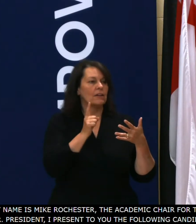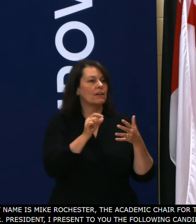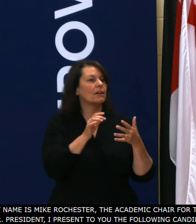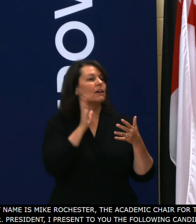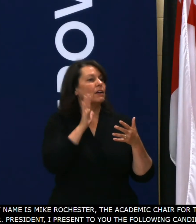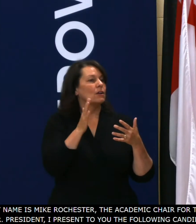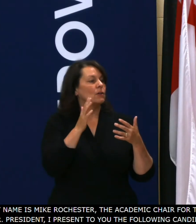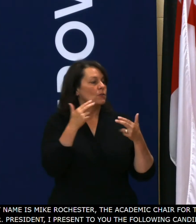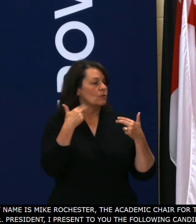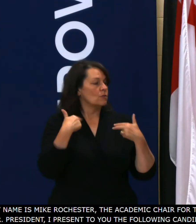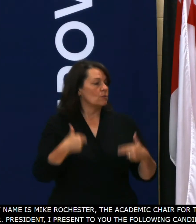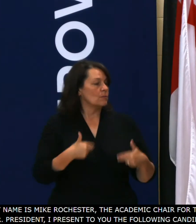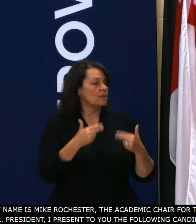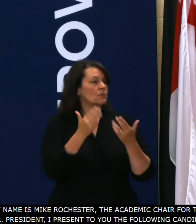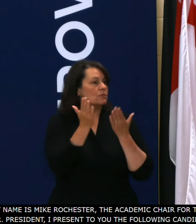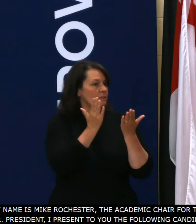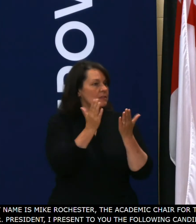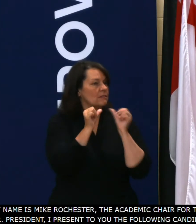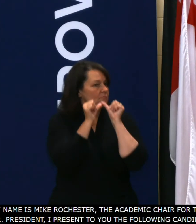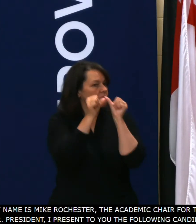care.